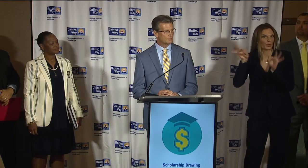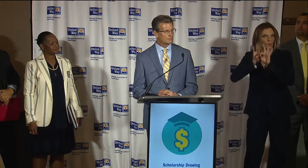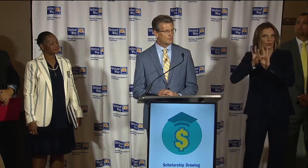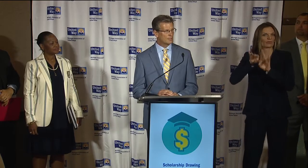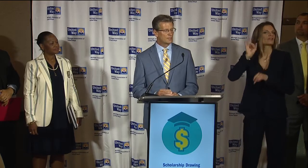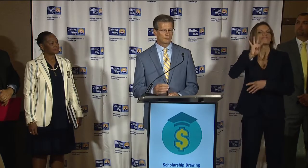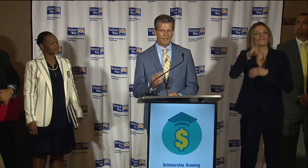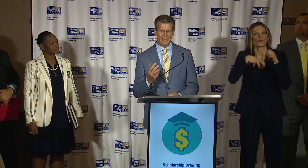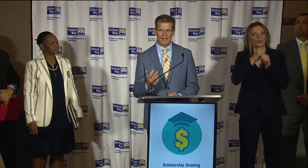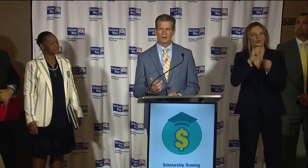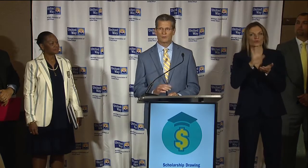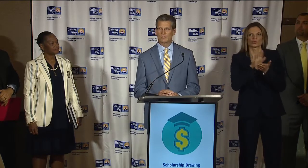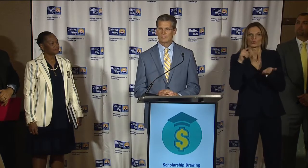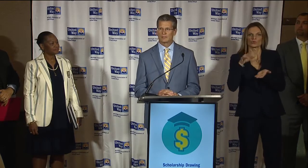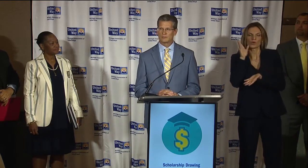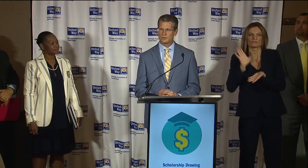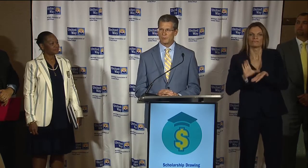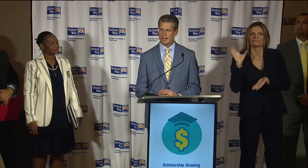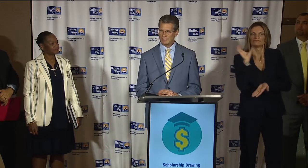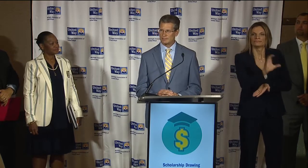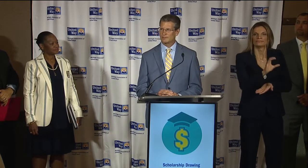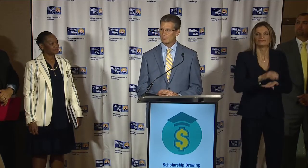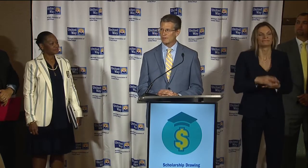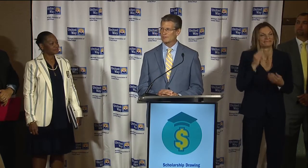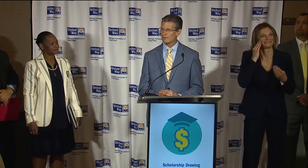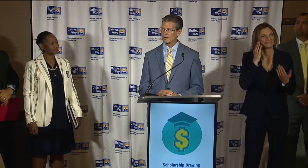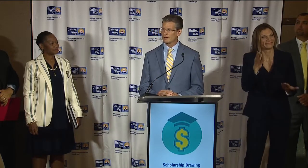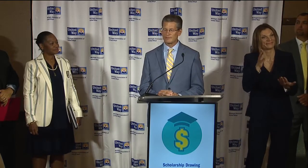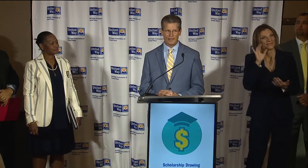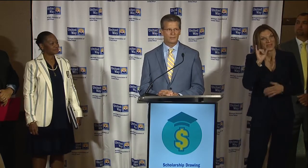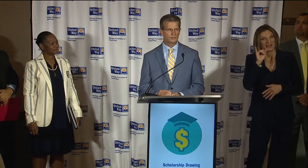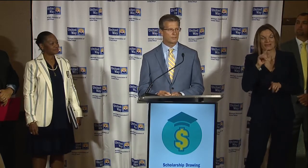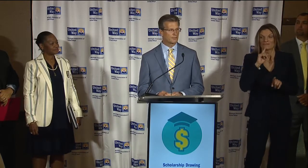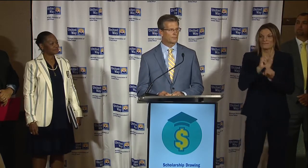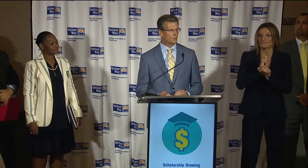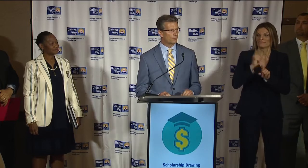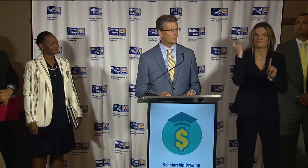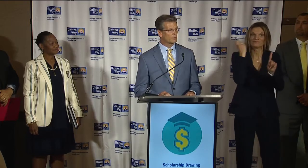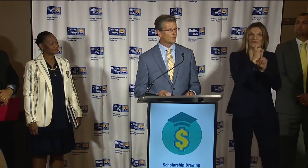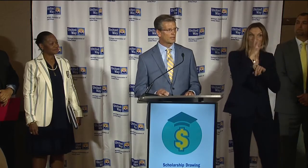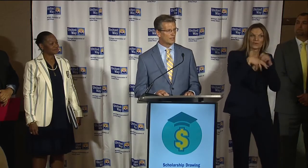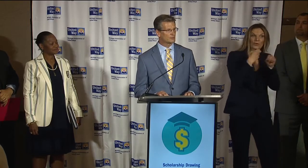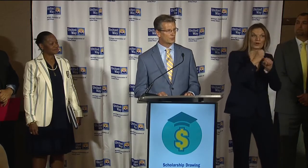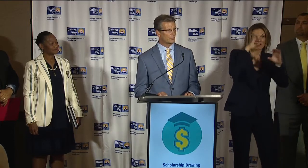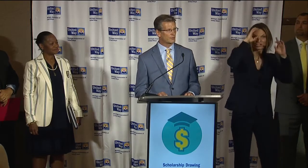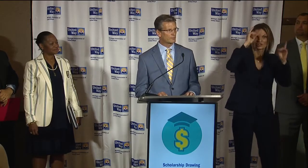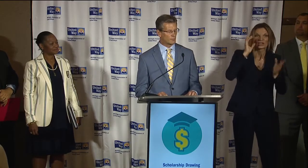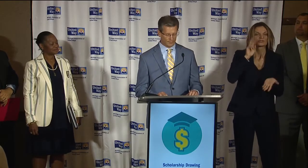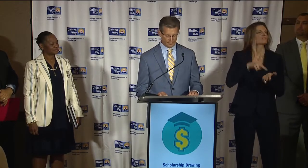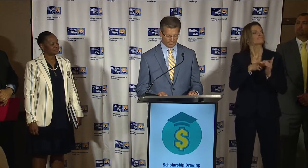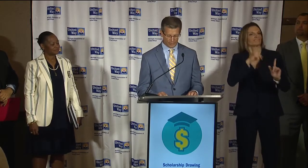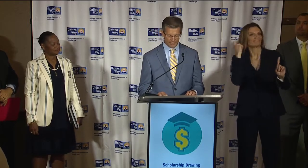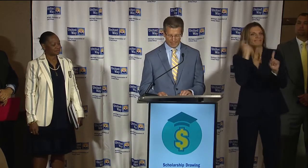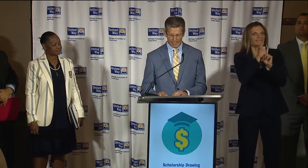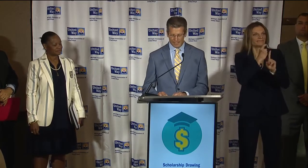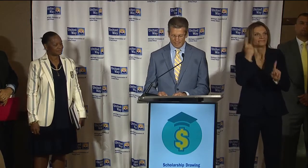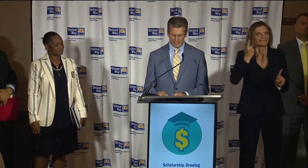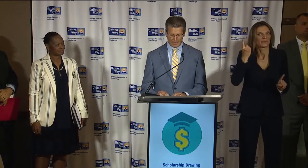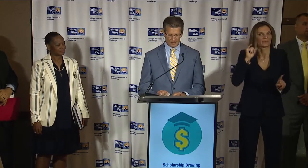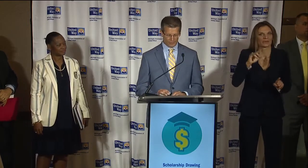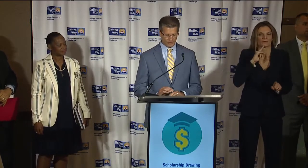$55,000. But how do you possibly quantify the value of a 4-year college degree from one of our